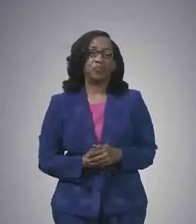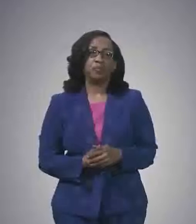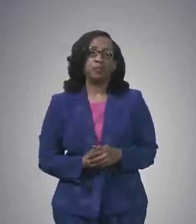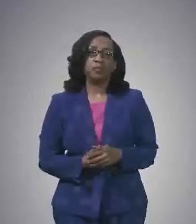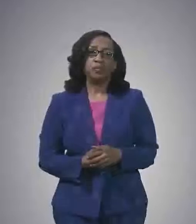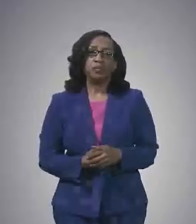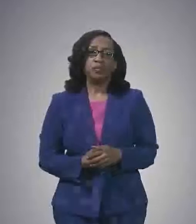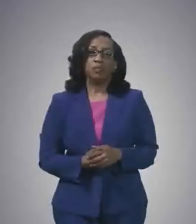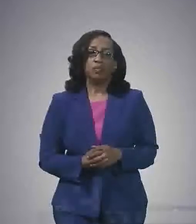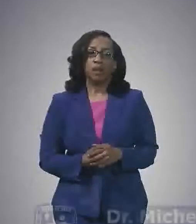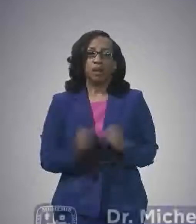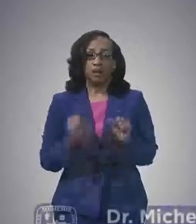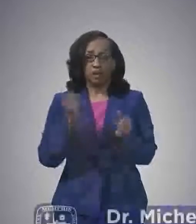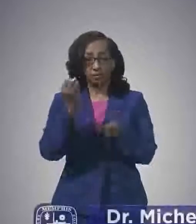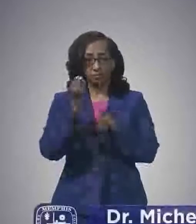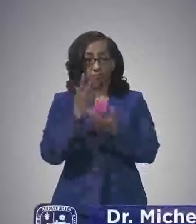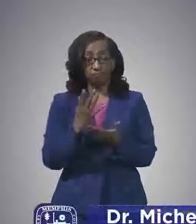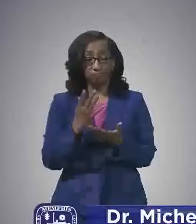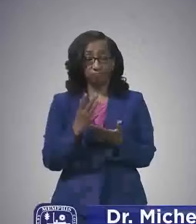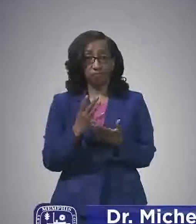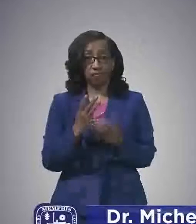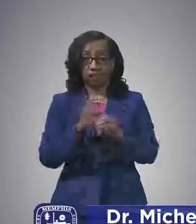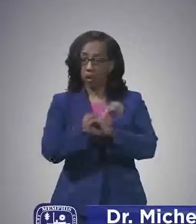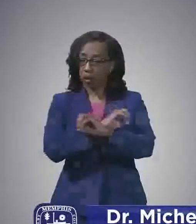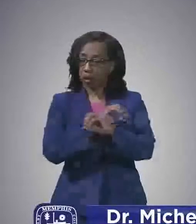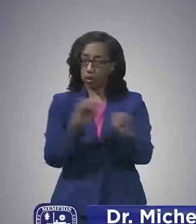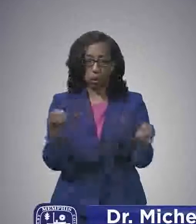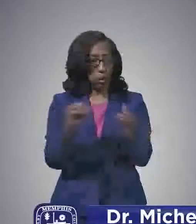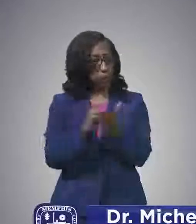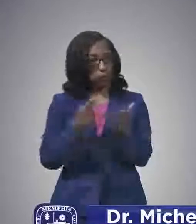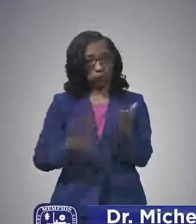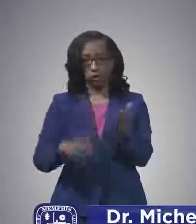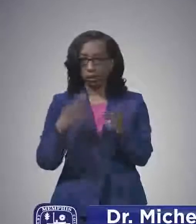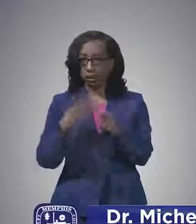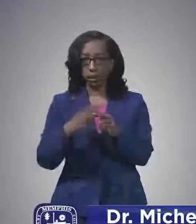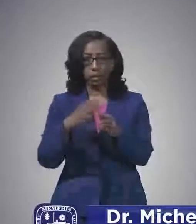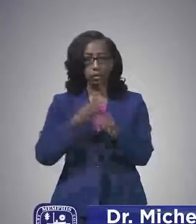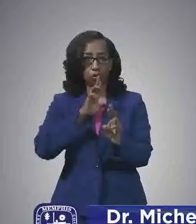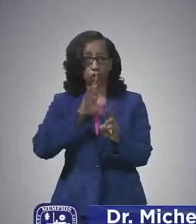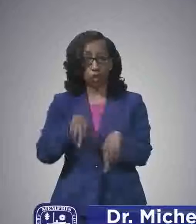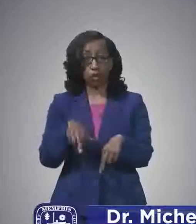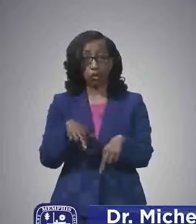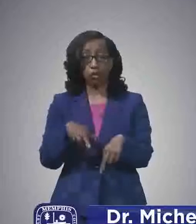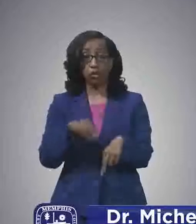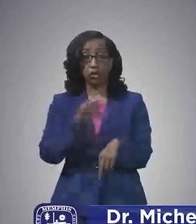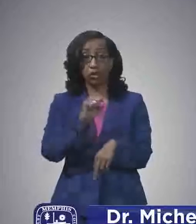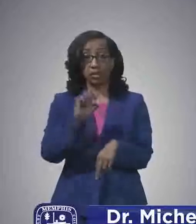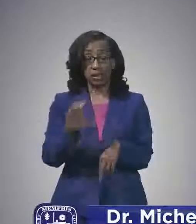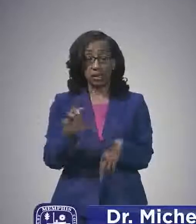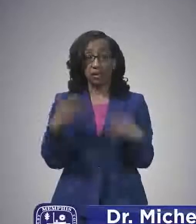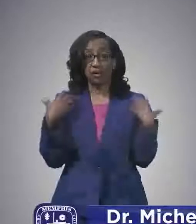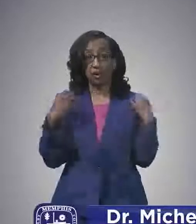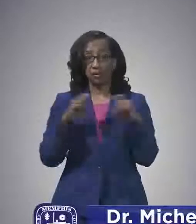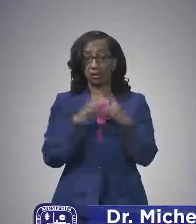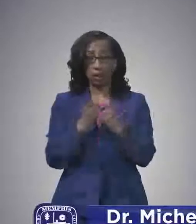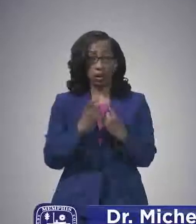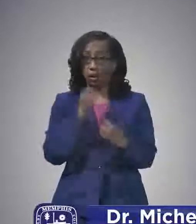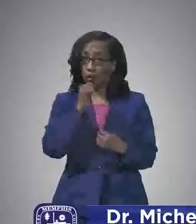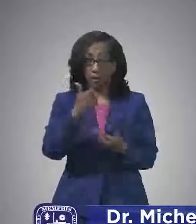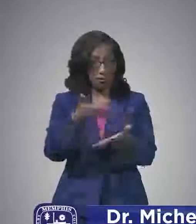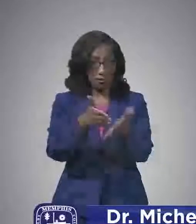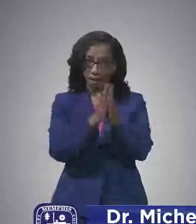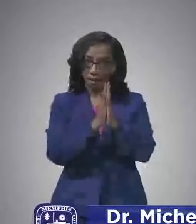you definitively that no student names have been reported to the Shelby County Health Department, nor did we ask for that